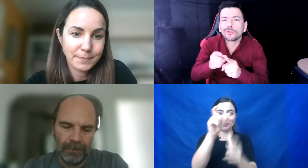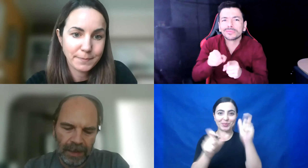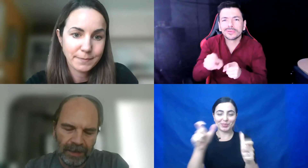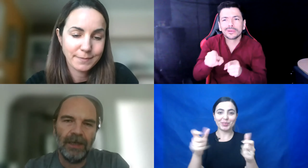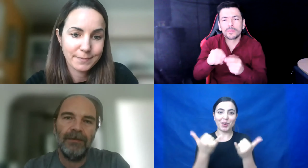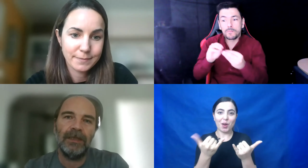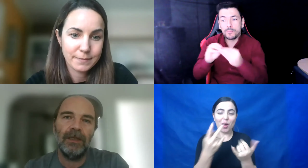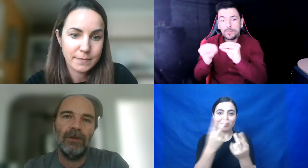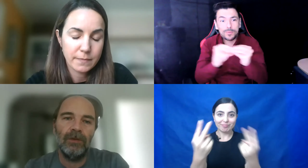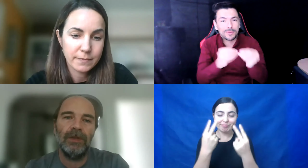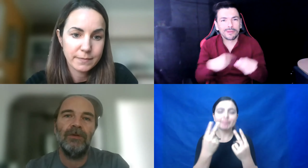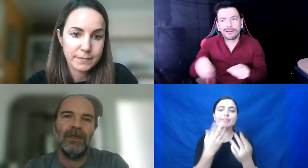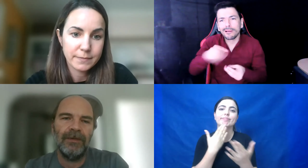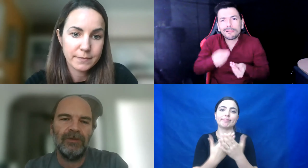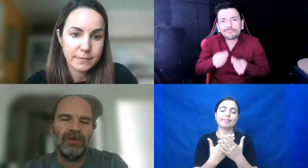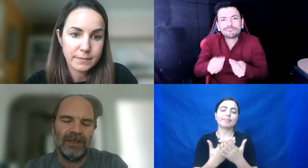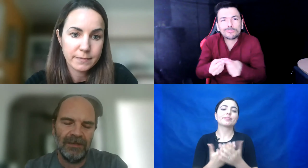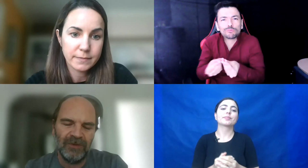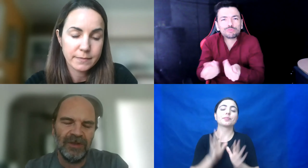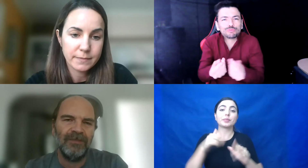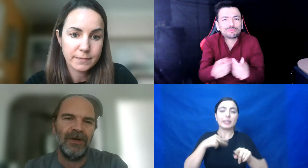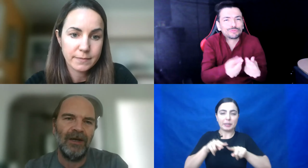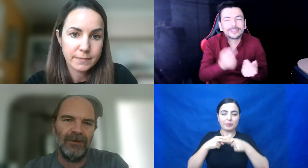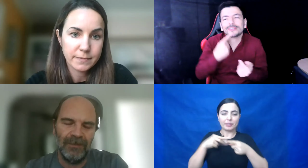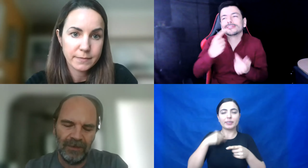to everyone.